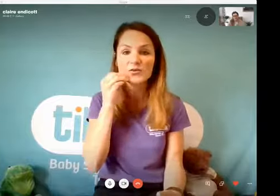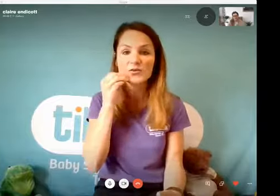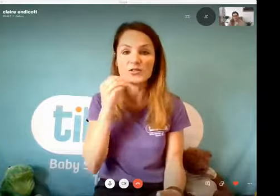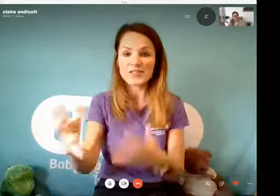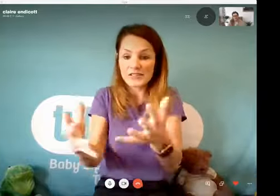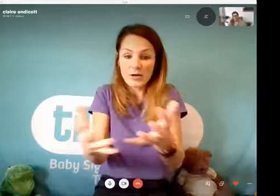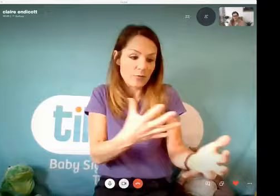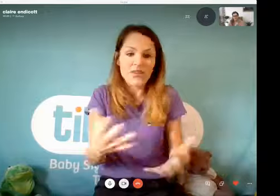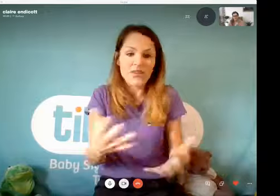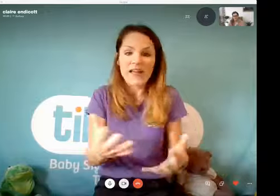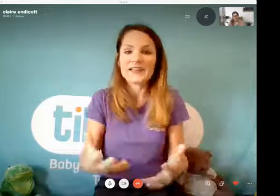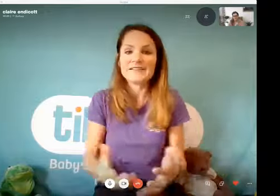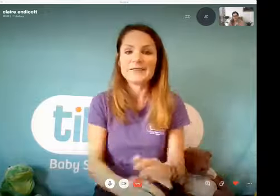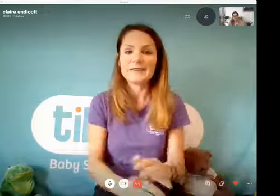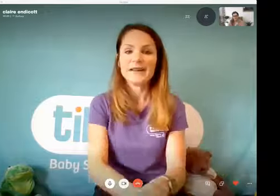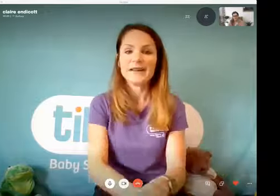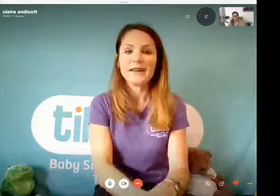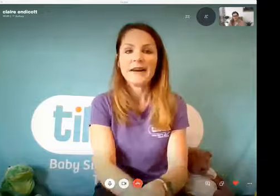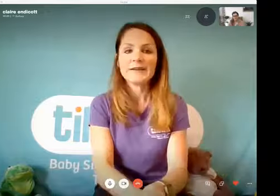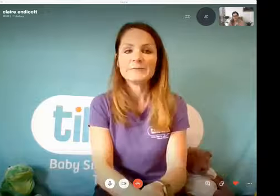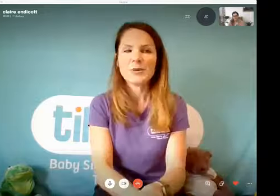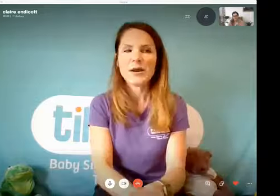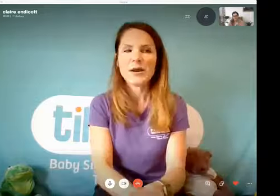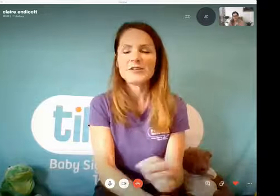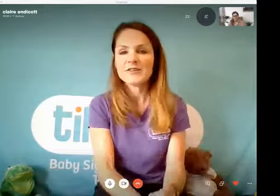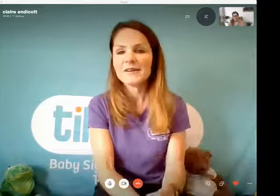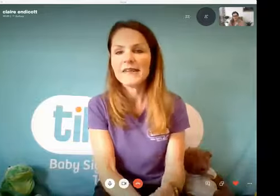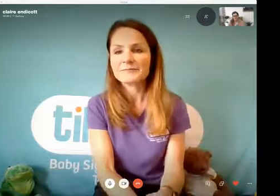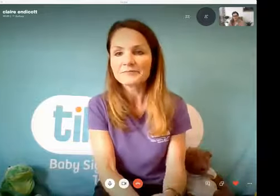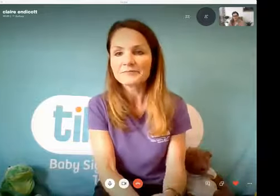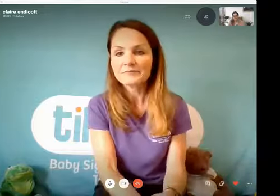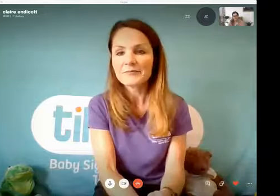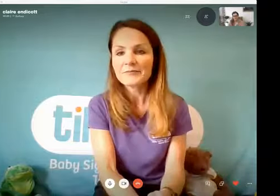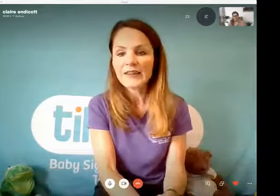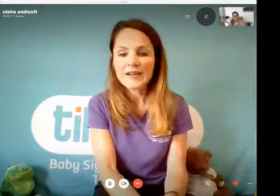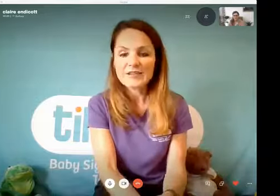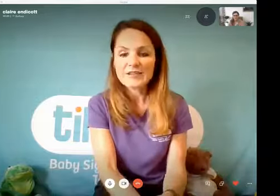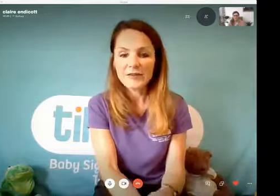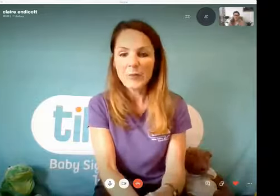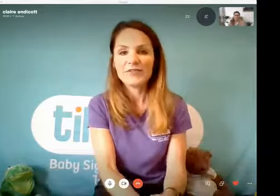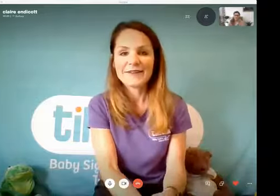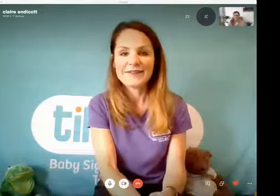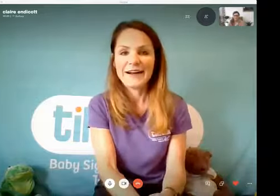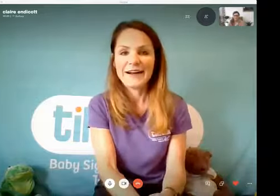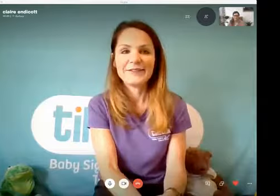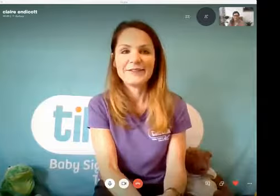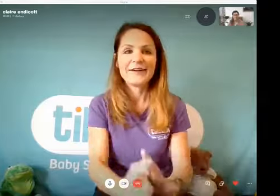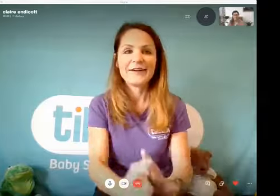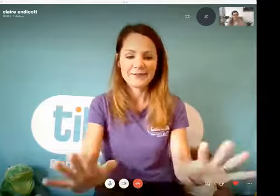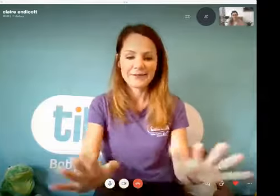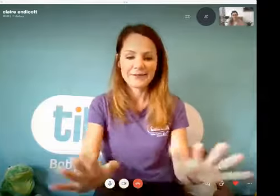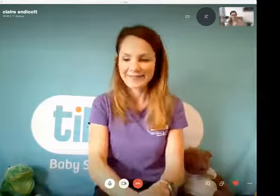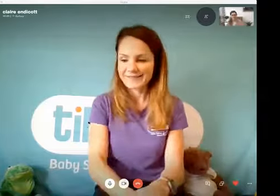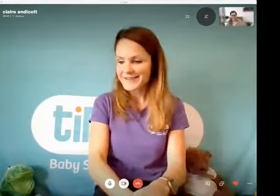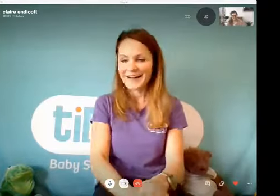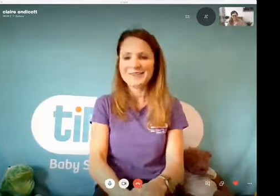tell them what that is, and it's quite interesting that. Sorry, I'm waffling now. I'll shush.